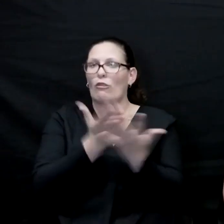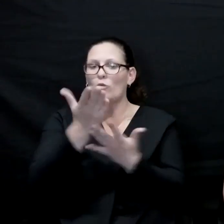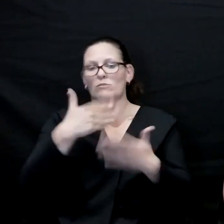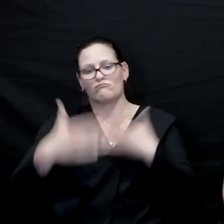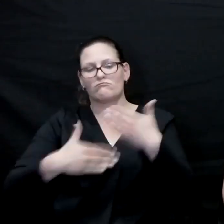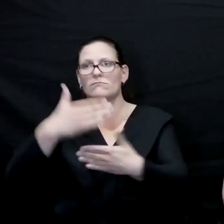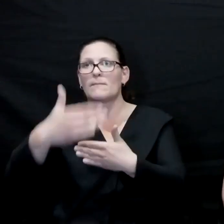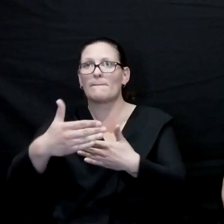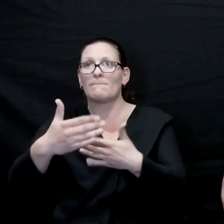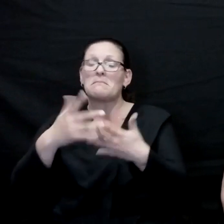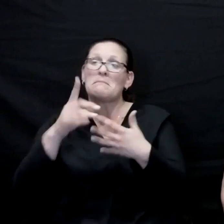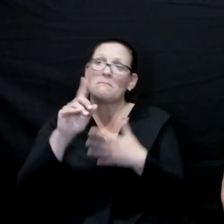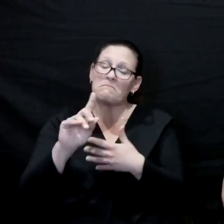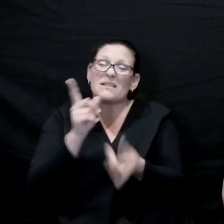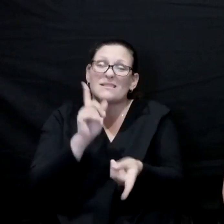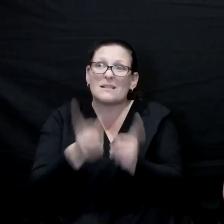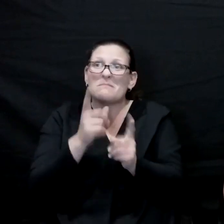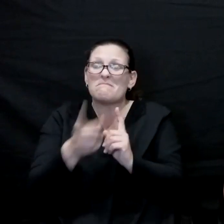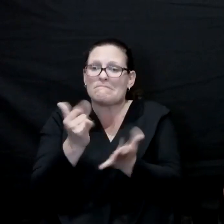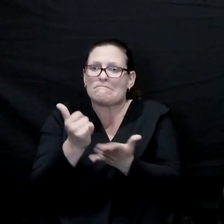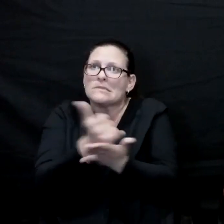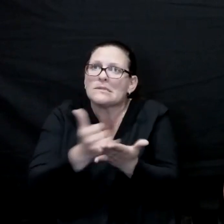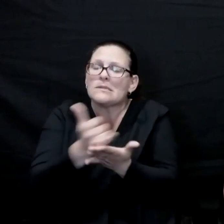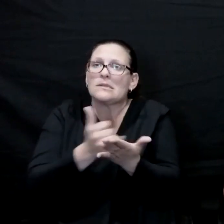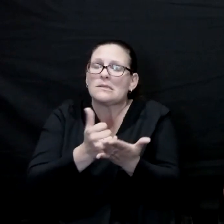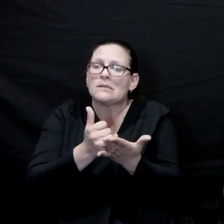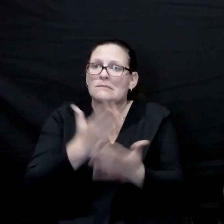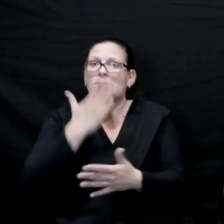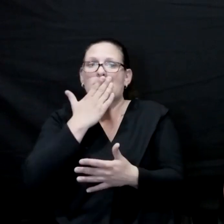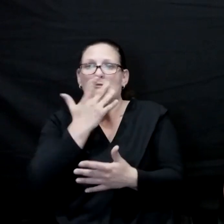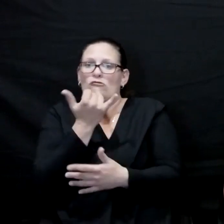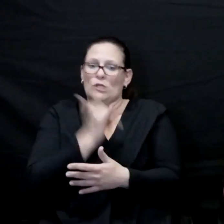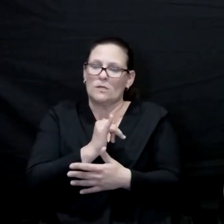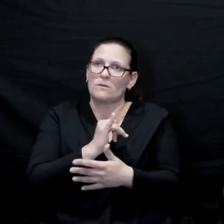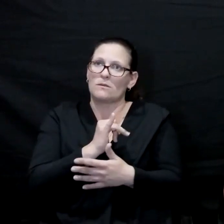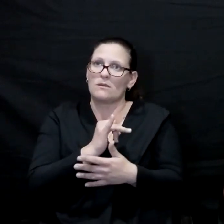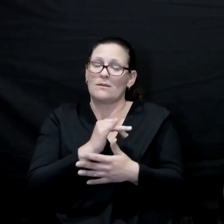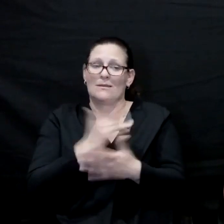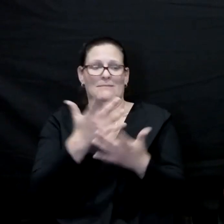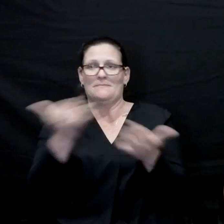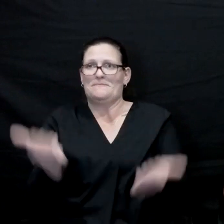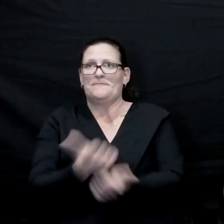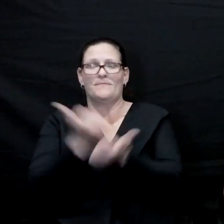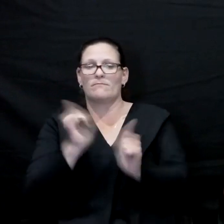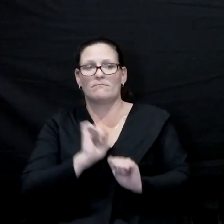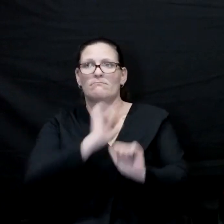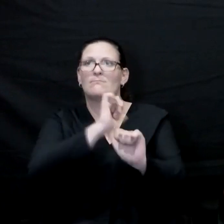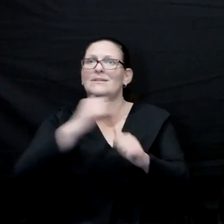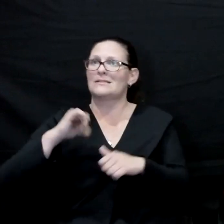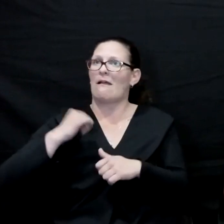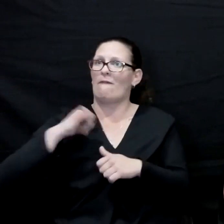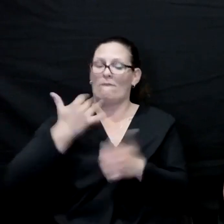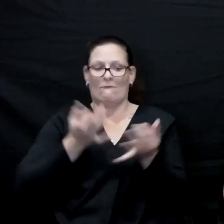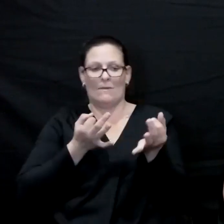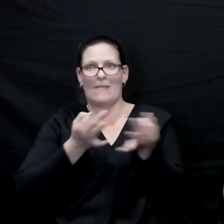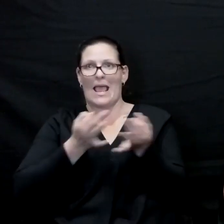However, mistakes do happen. And planners are under enormous pressure to be able to